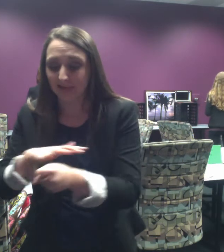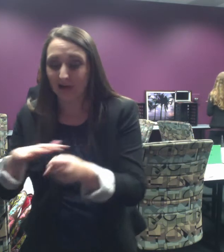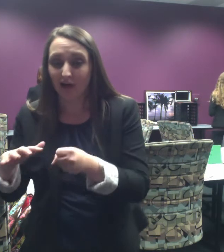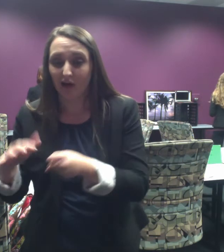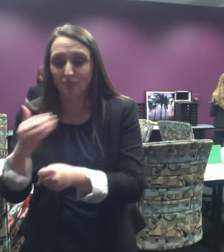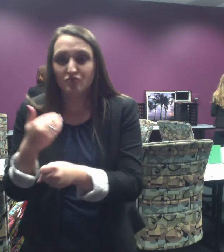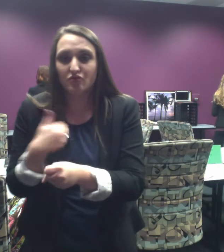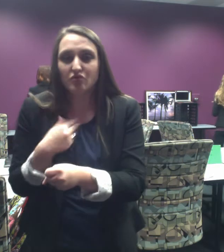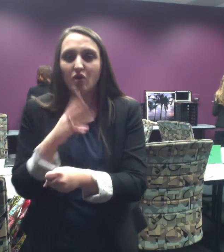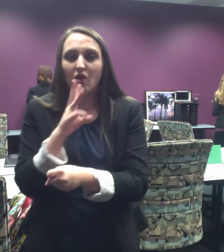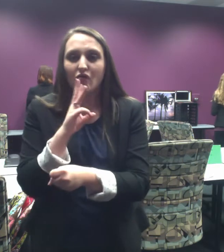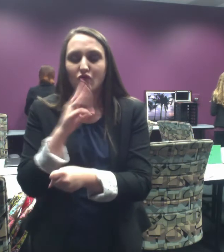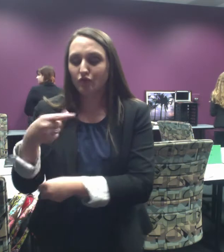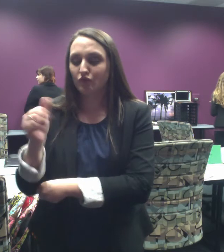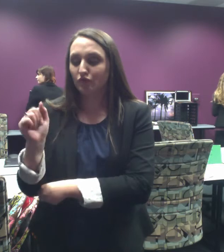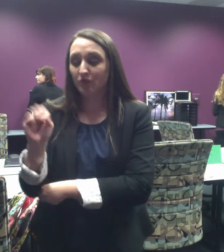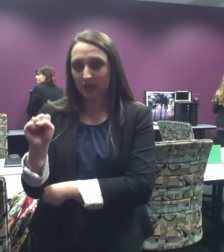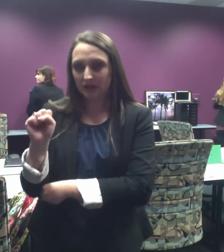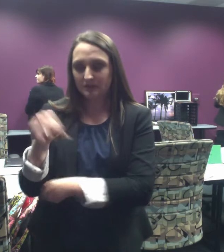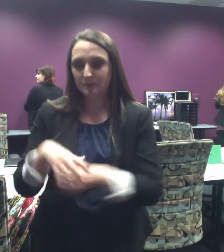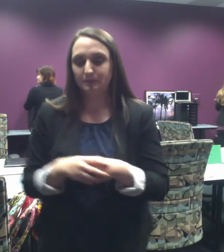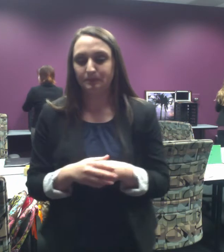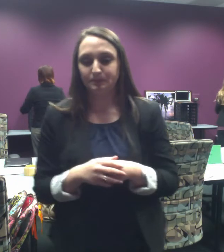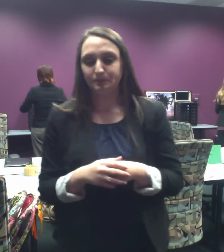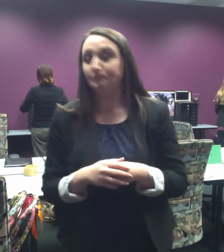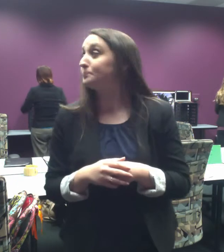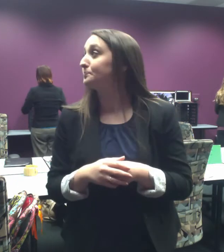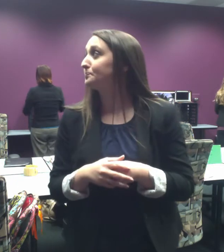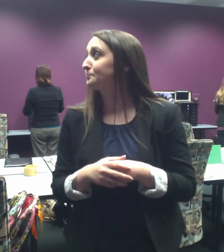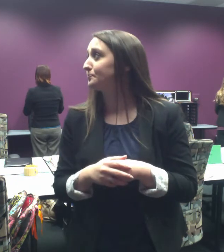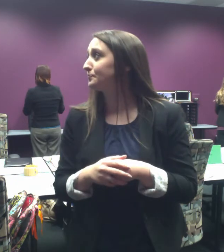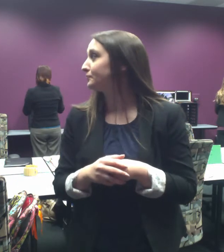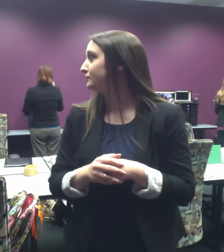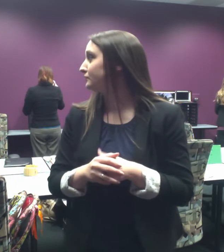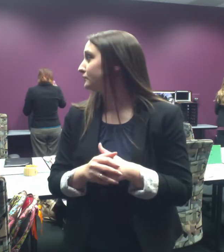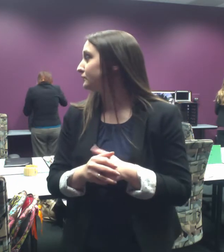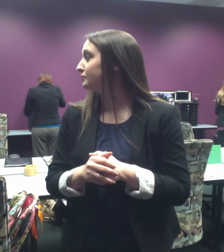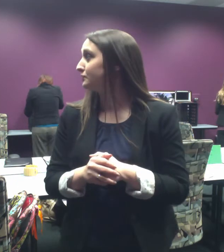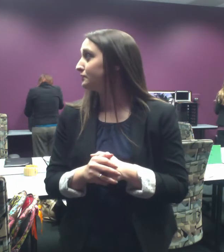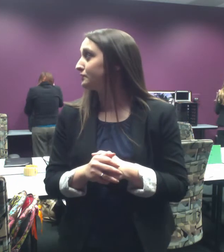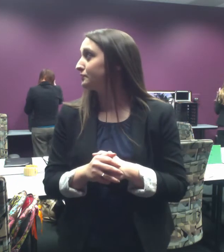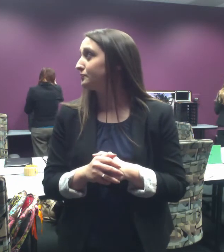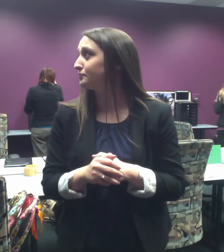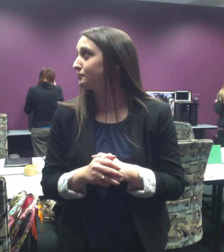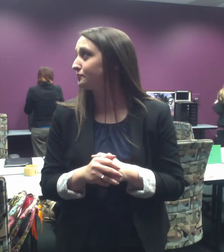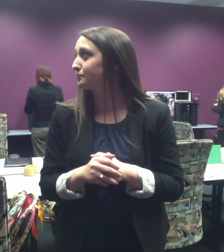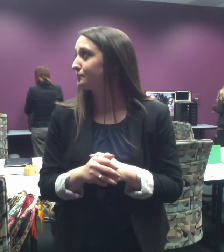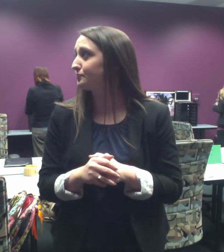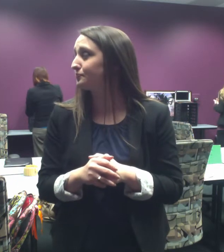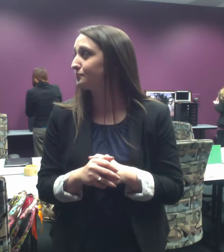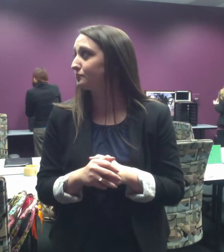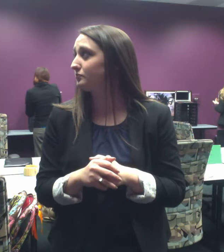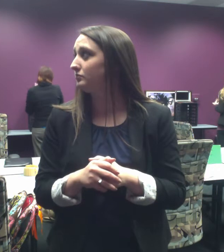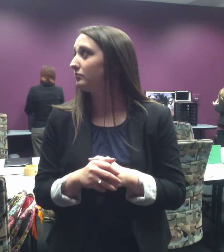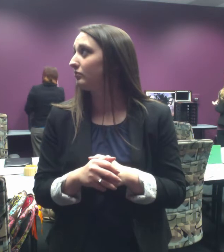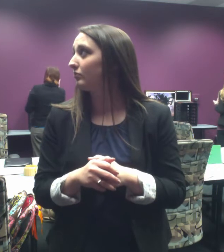Next one. Term that you should see on the news or hear on a regular